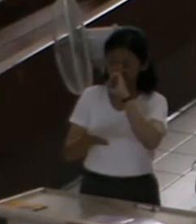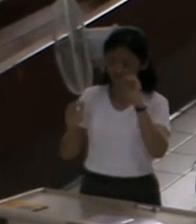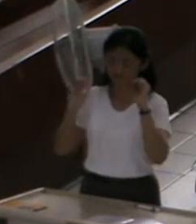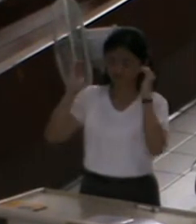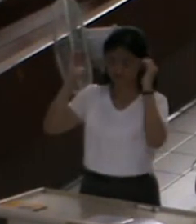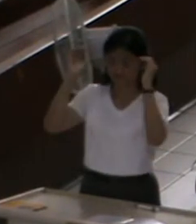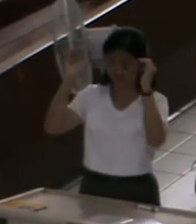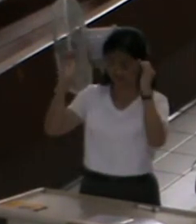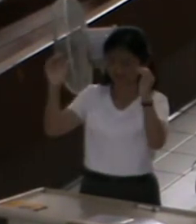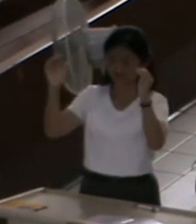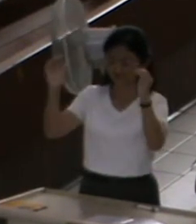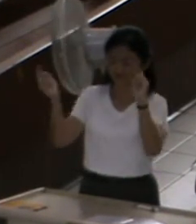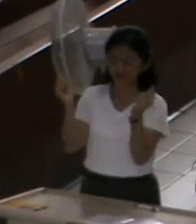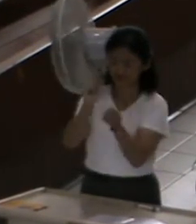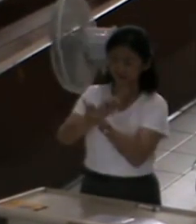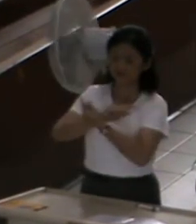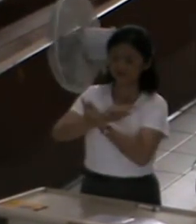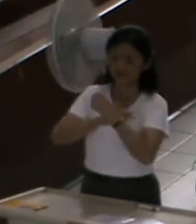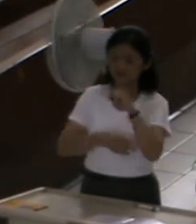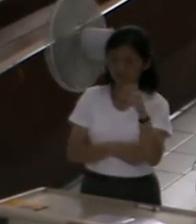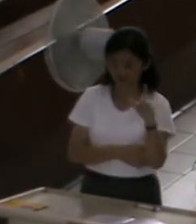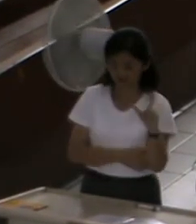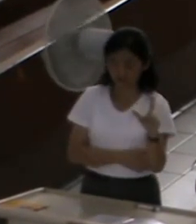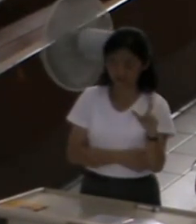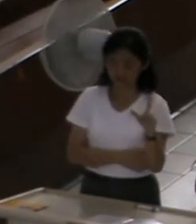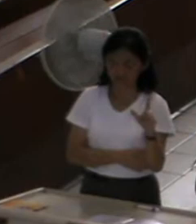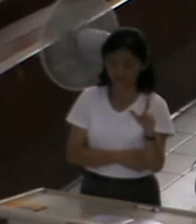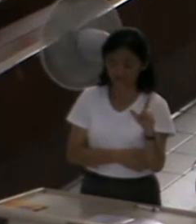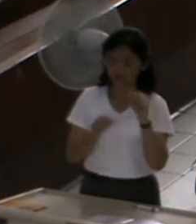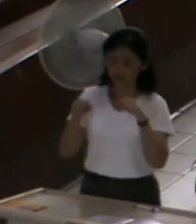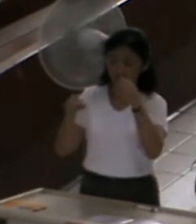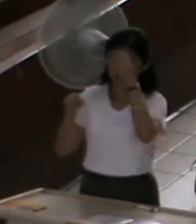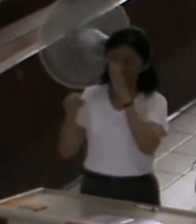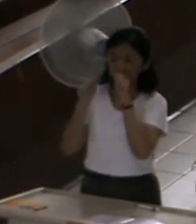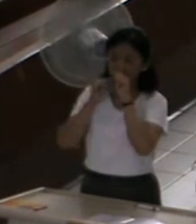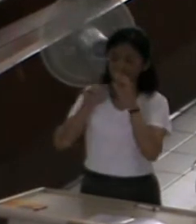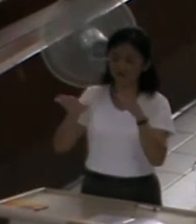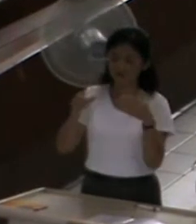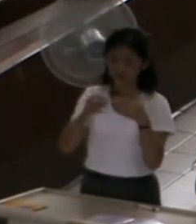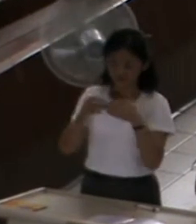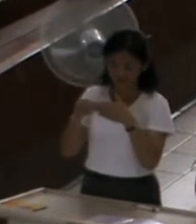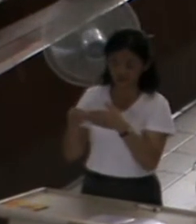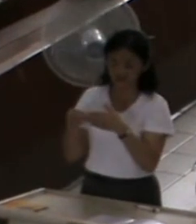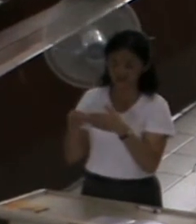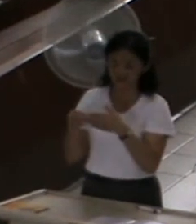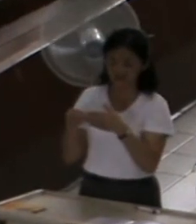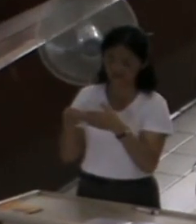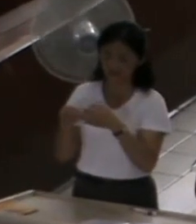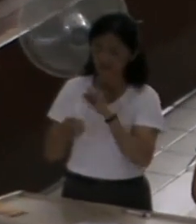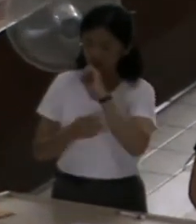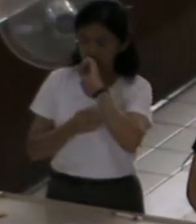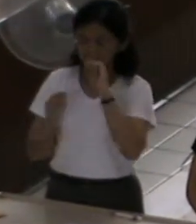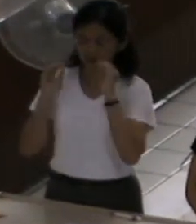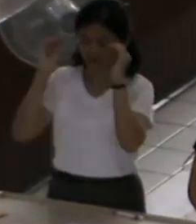pray in this Eucharist that God may bless and guide Him as He serves as